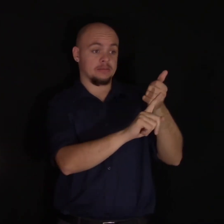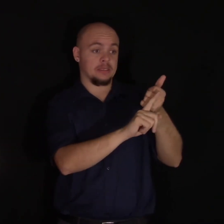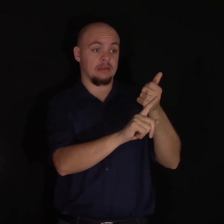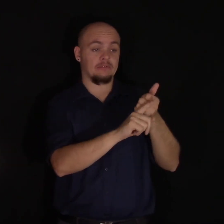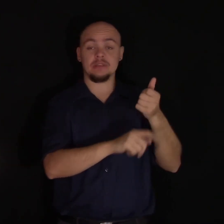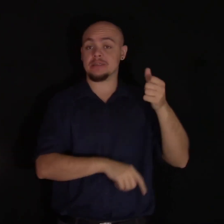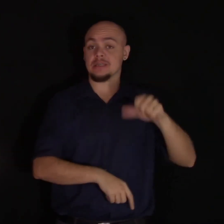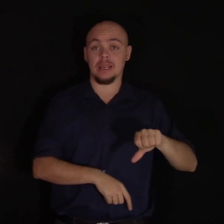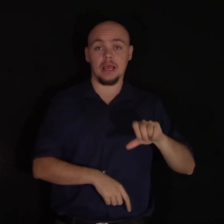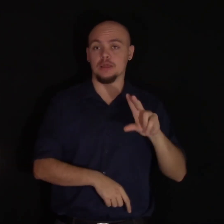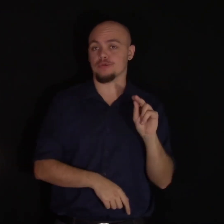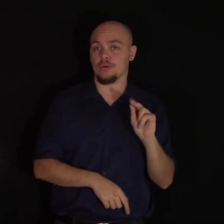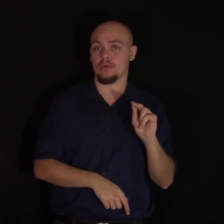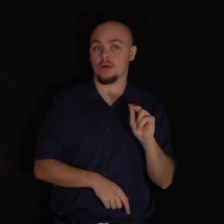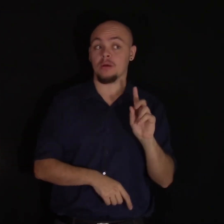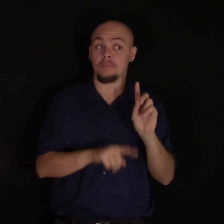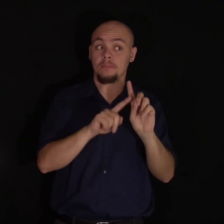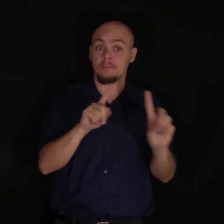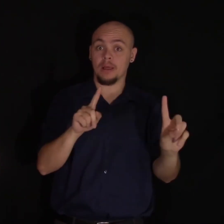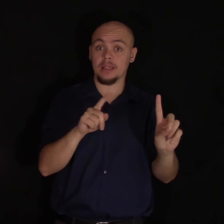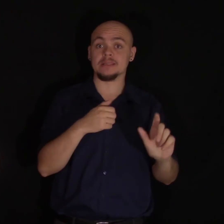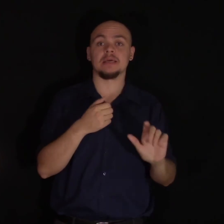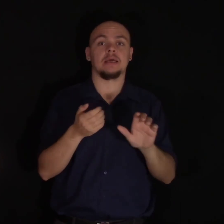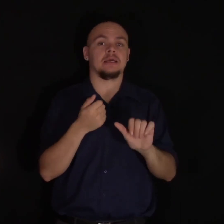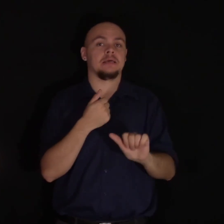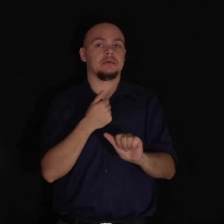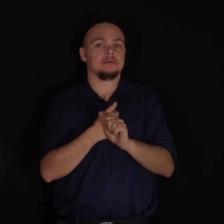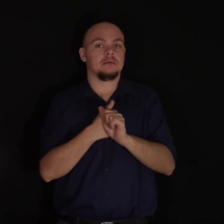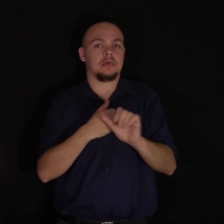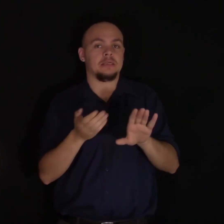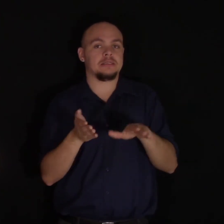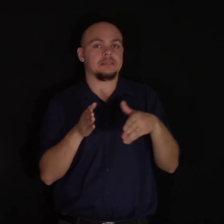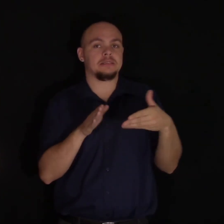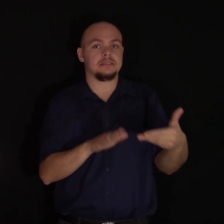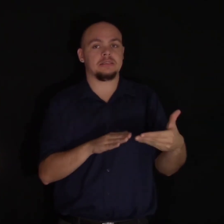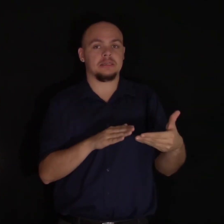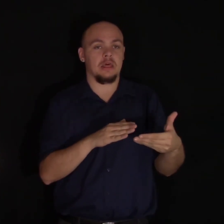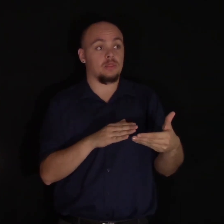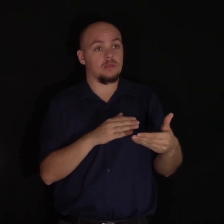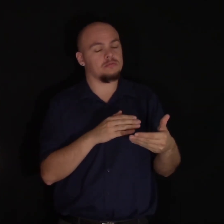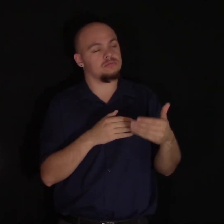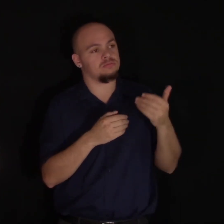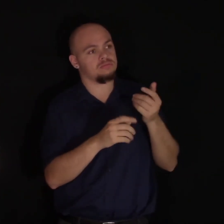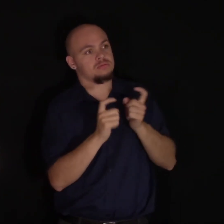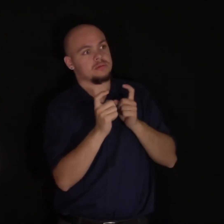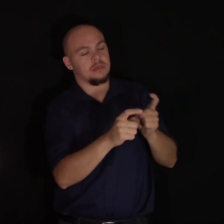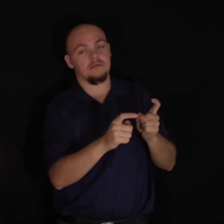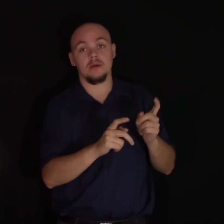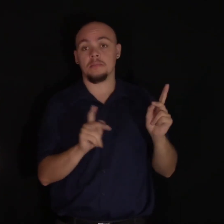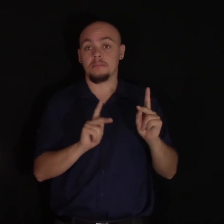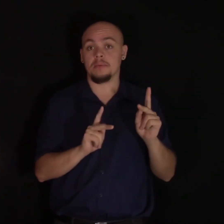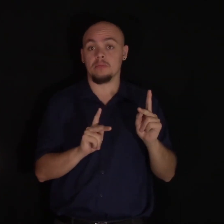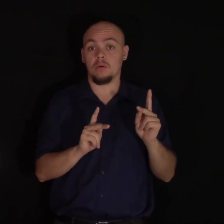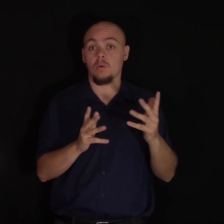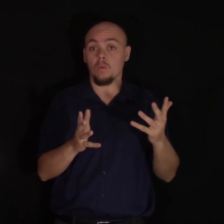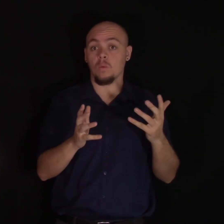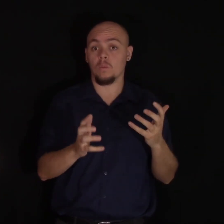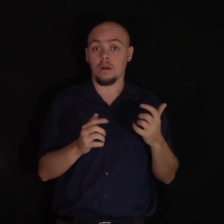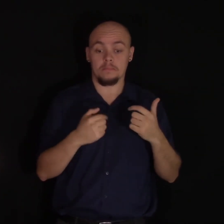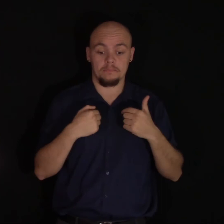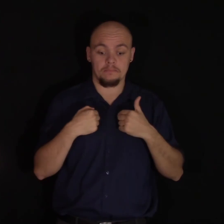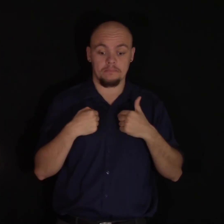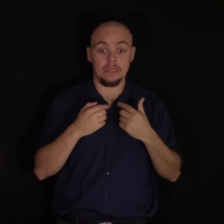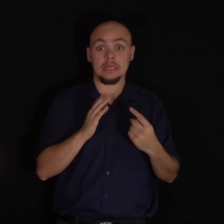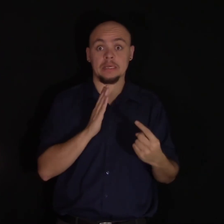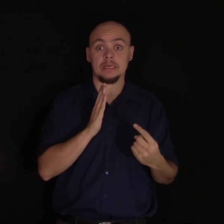because he started to receive death threats. At that point, I was really, really scared because they were actually asking for me to be